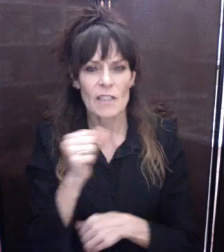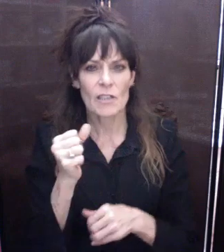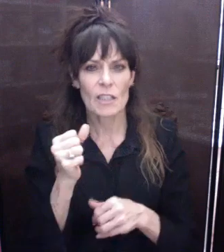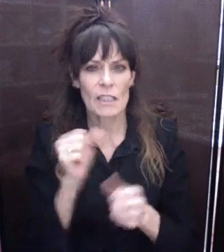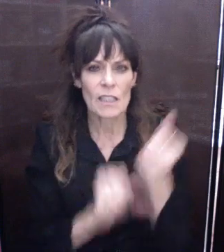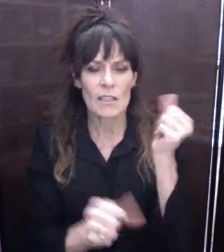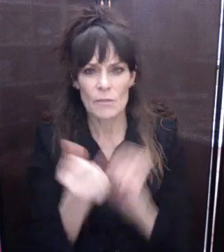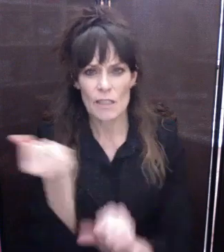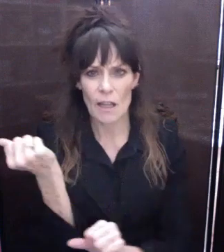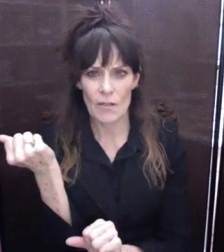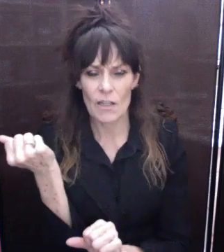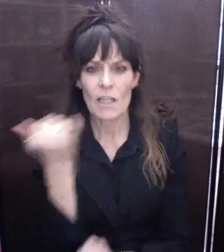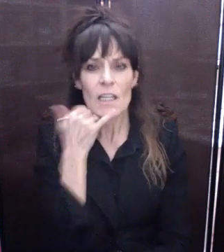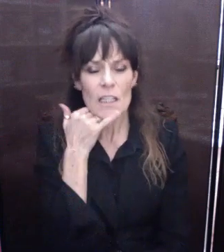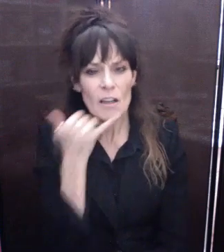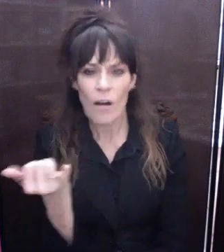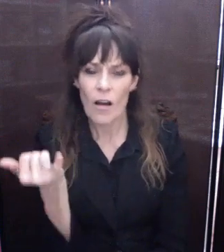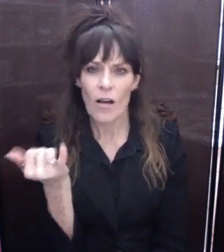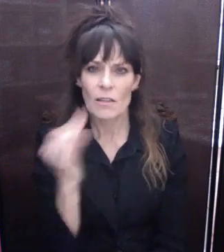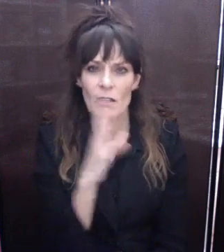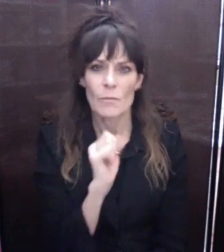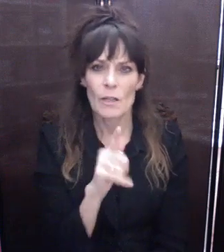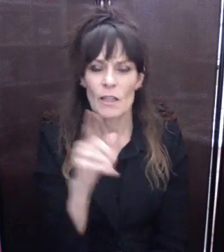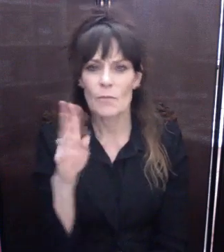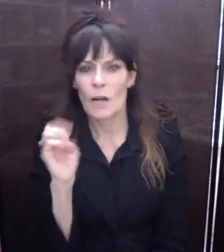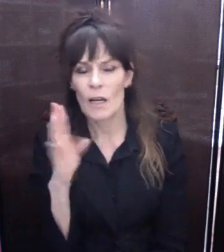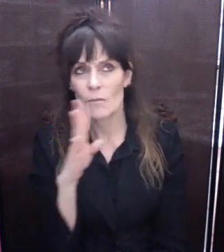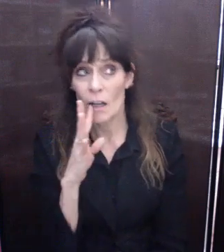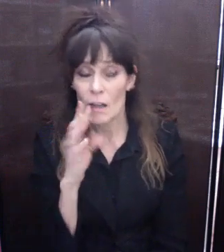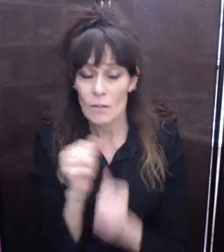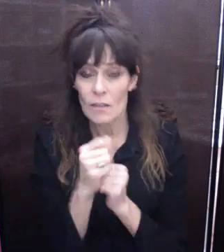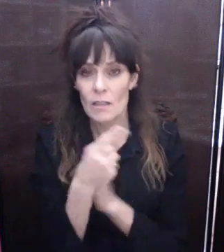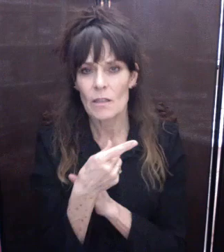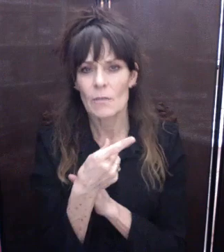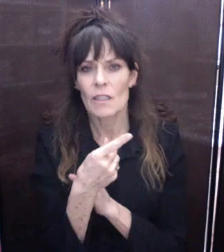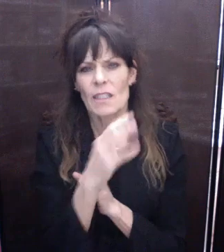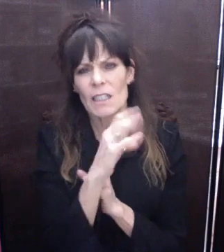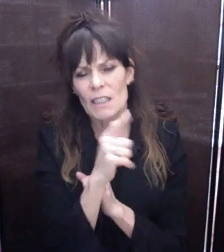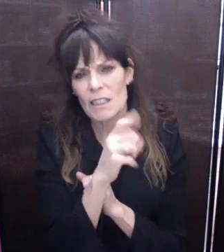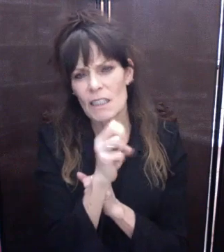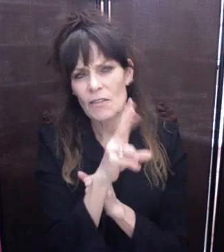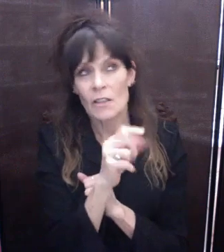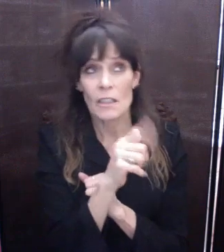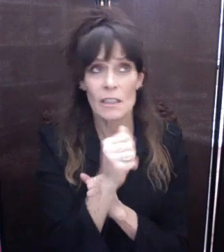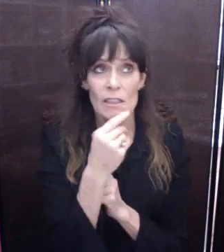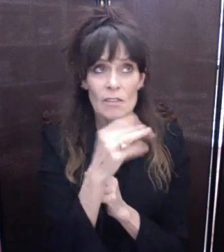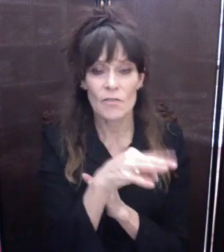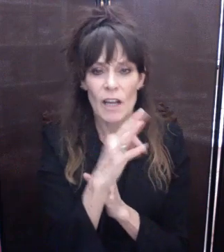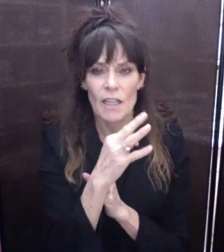He calls, and Bill and Bob talk to him, and he's in Cleveland. He's found a good dock to jump off of, he